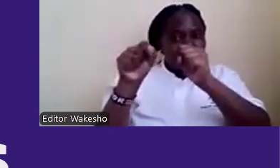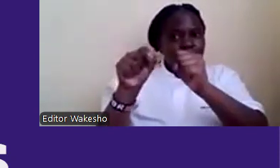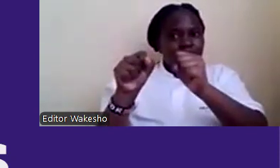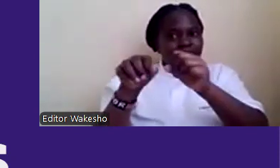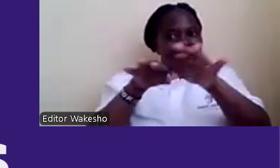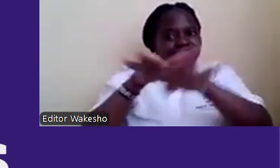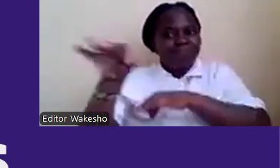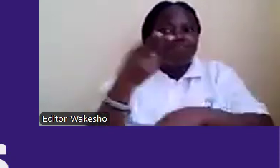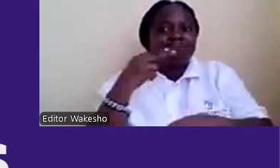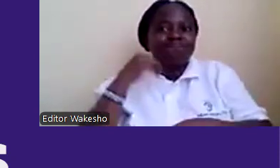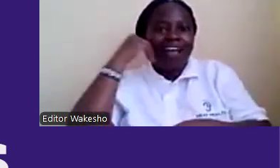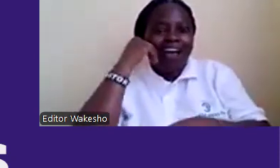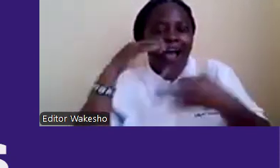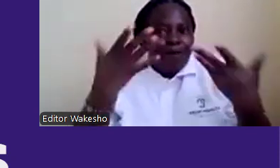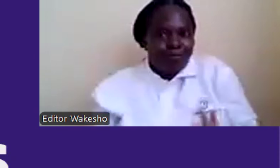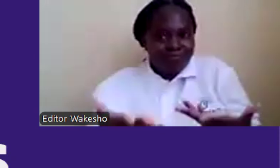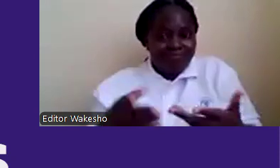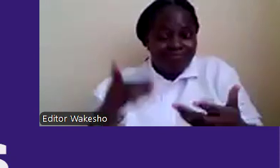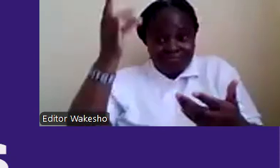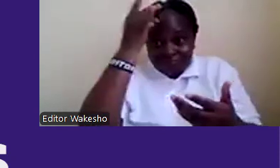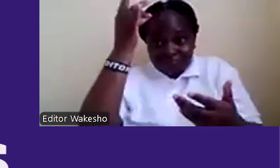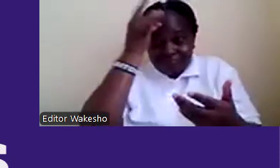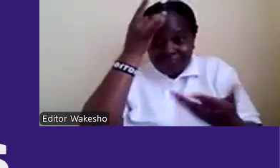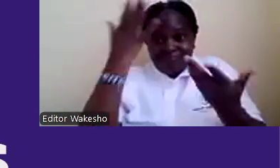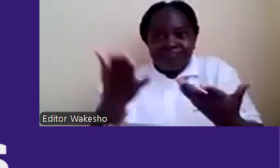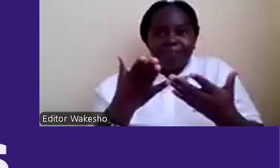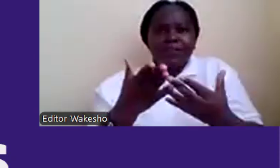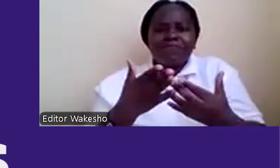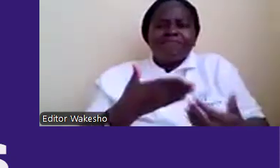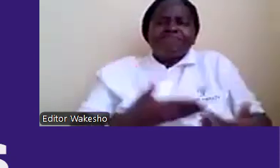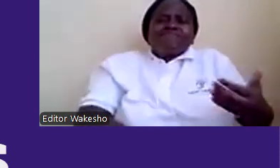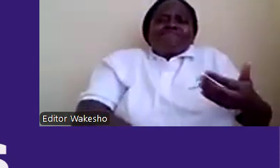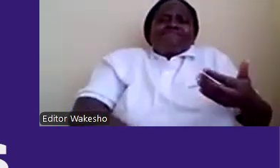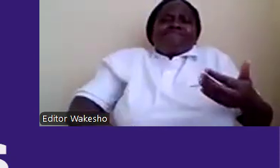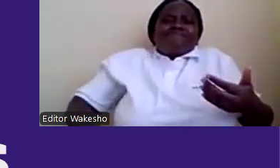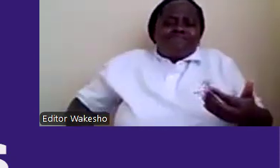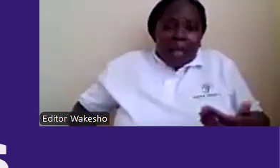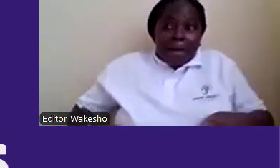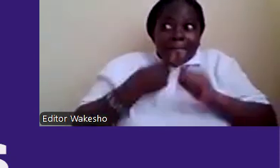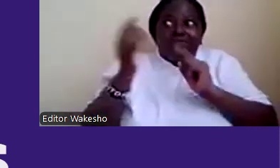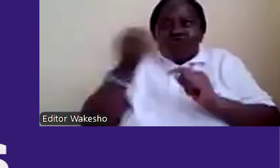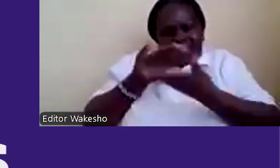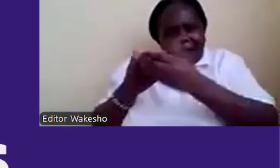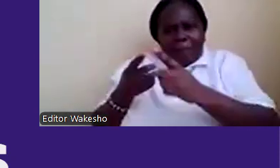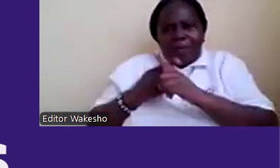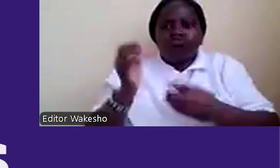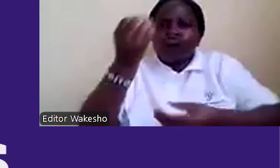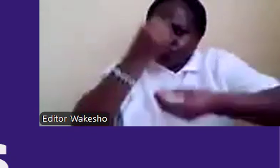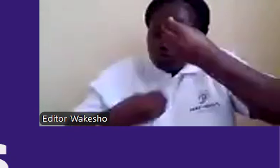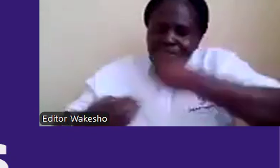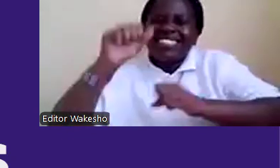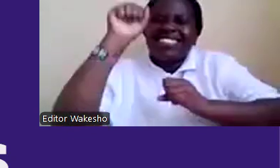is defined as a disease whereby you have starvation among plenty, such that you are eating,